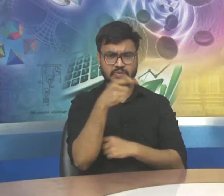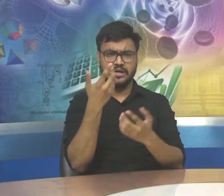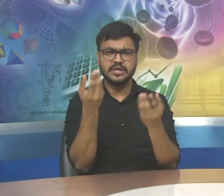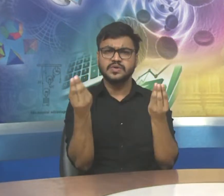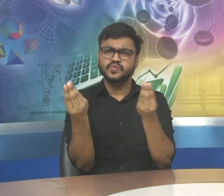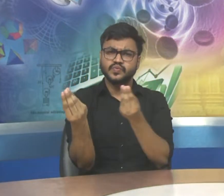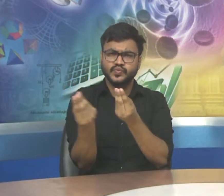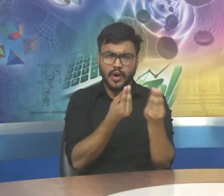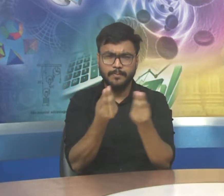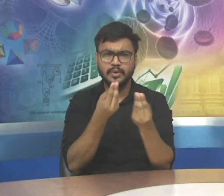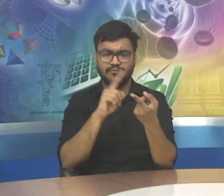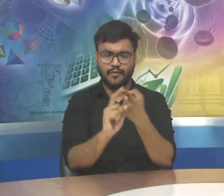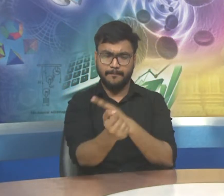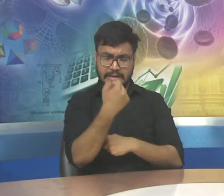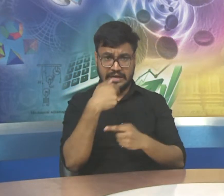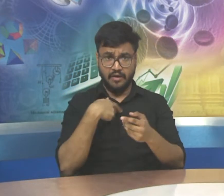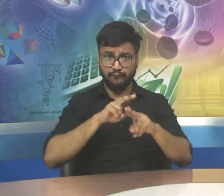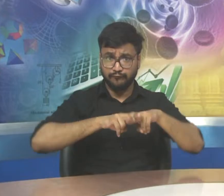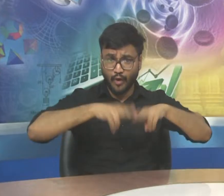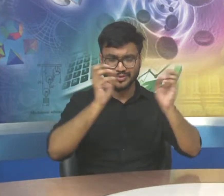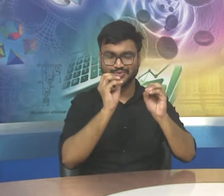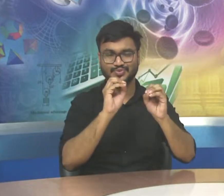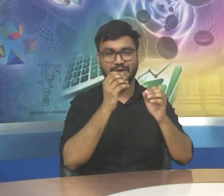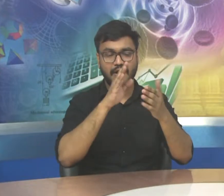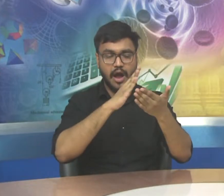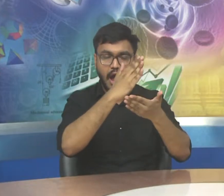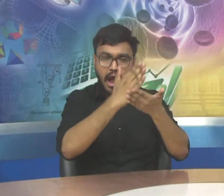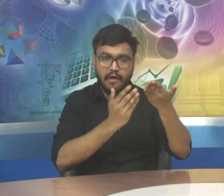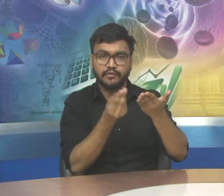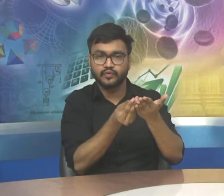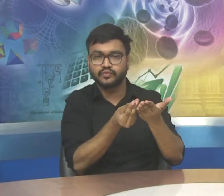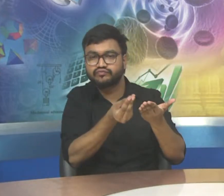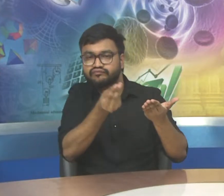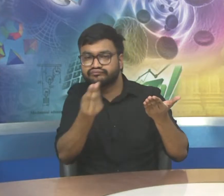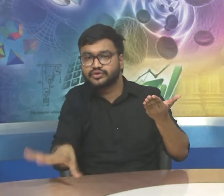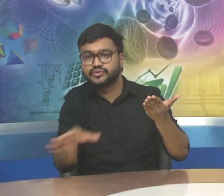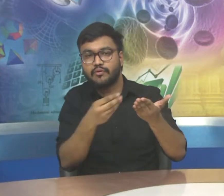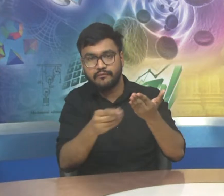During energy conservation, some energy is lost or wasted.